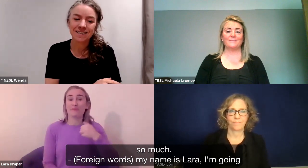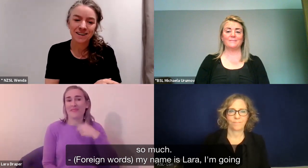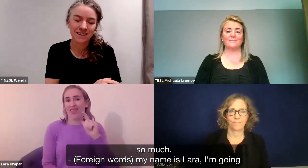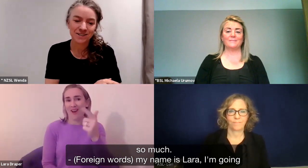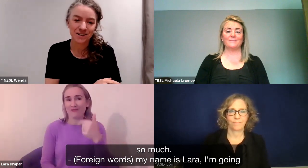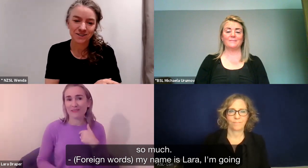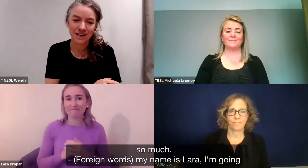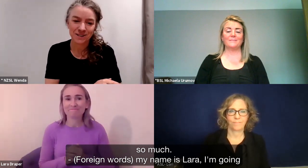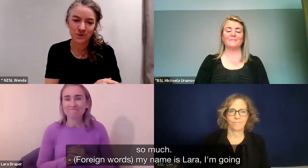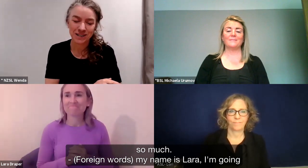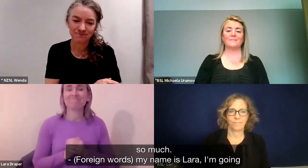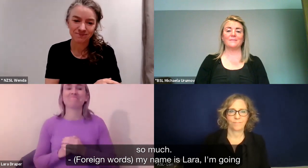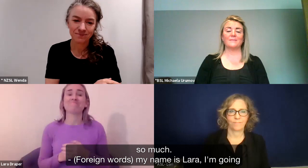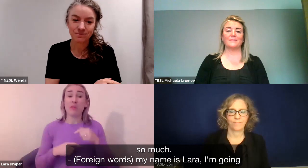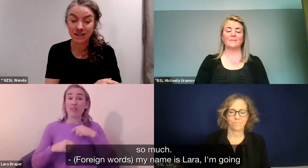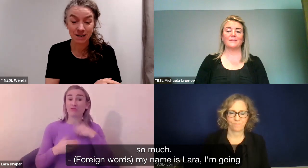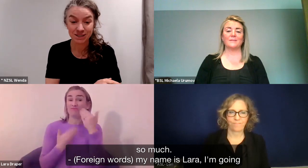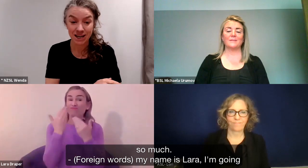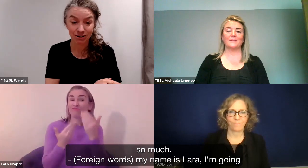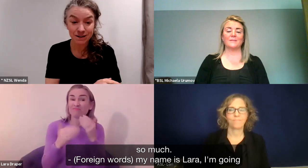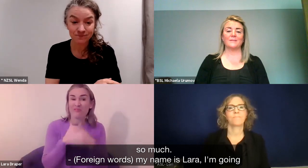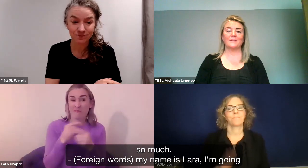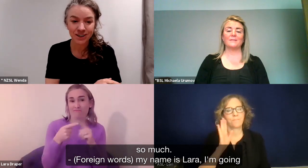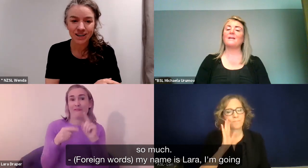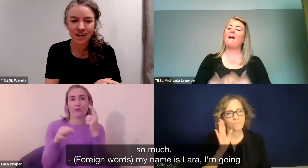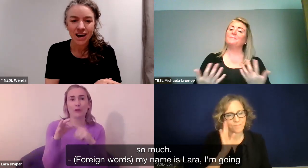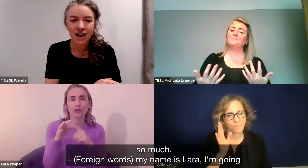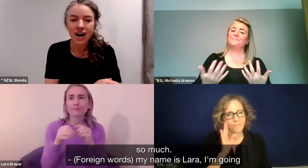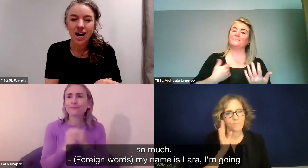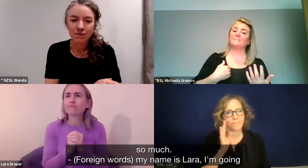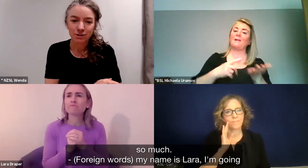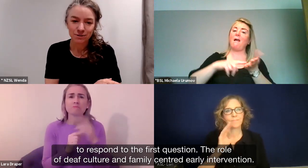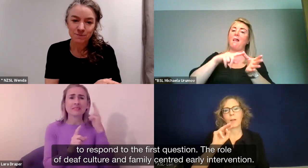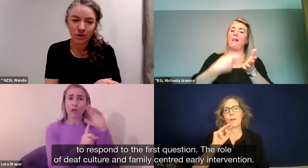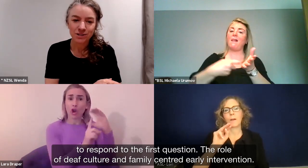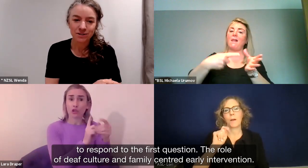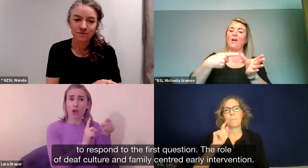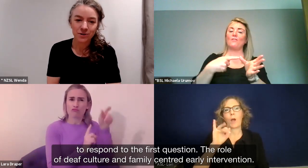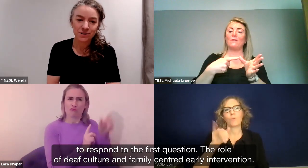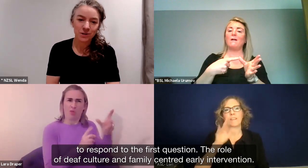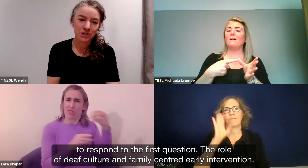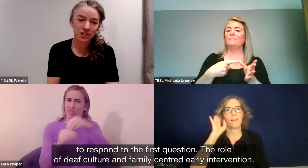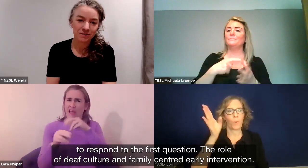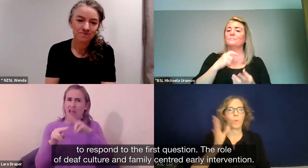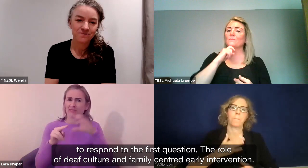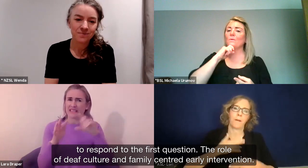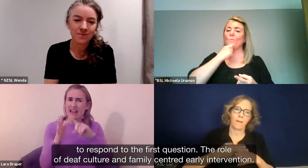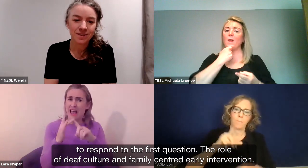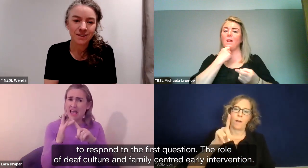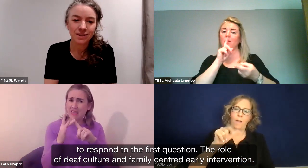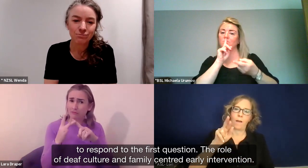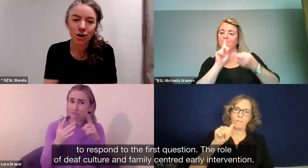Tēnā koutou katoa. My name is Lara. I'm going to respond to the first question.